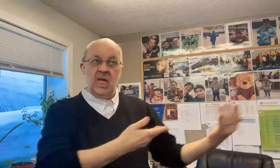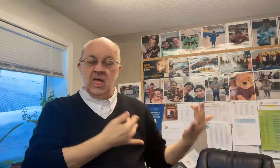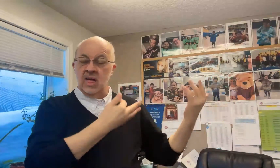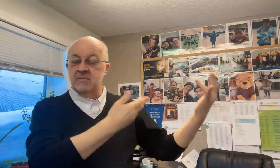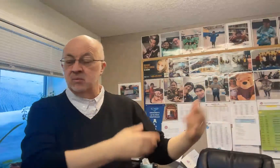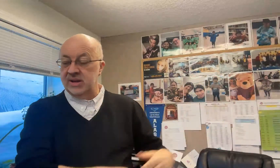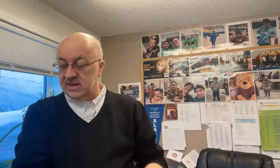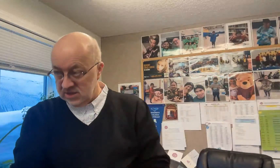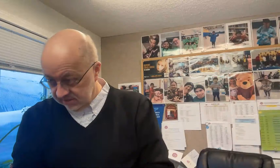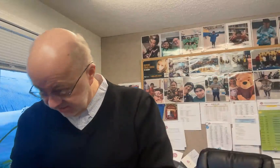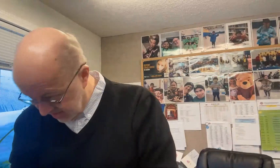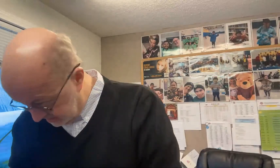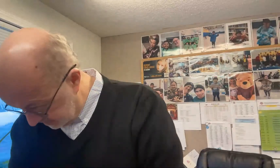I've been waiting a long time.